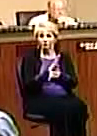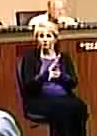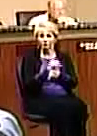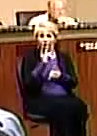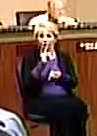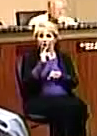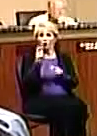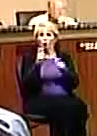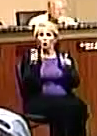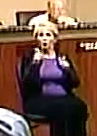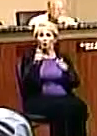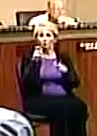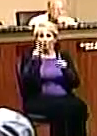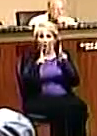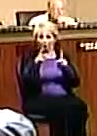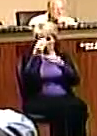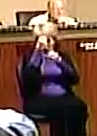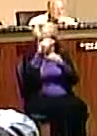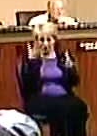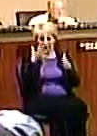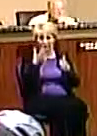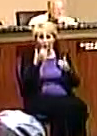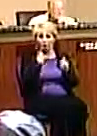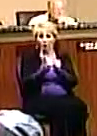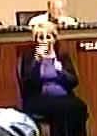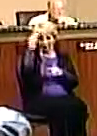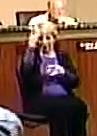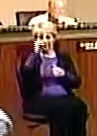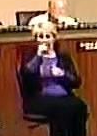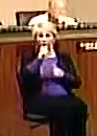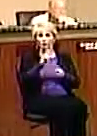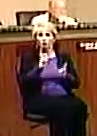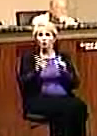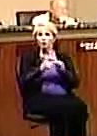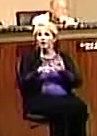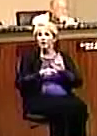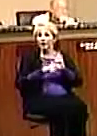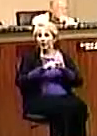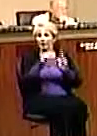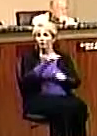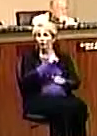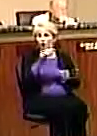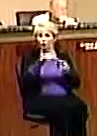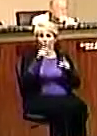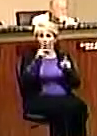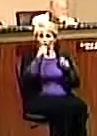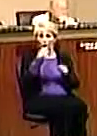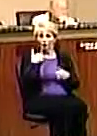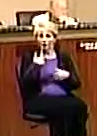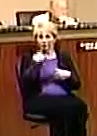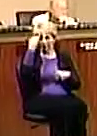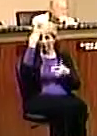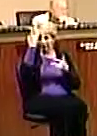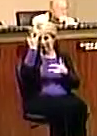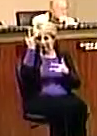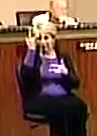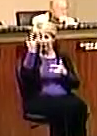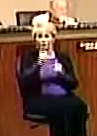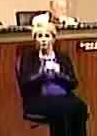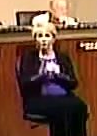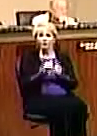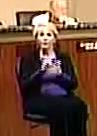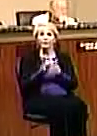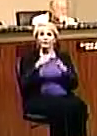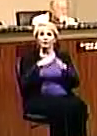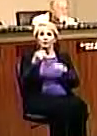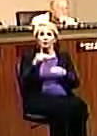greater public awareness about mental illness can change negative attitudes and behaviors toward people with mental illness, and whereas the